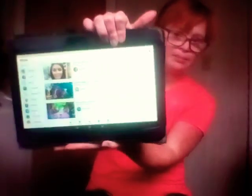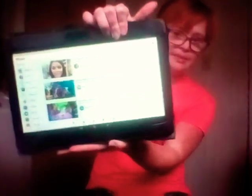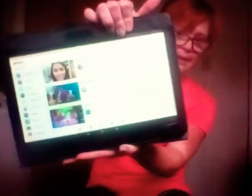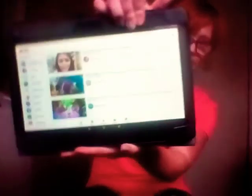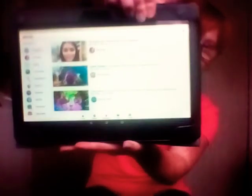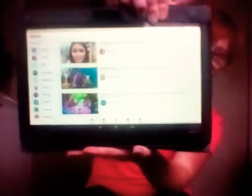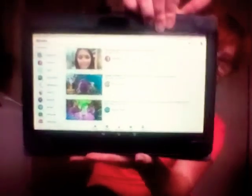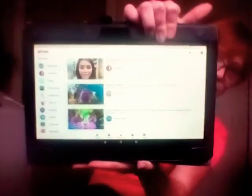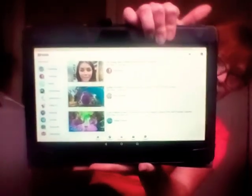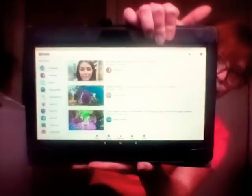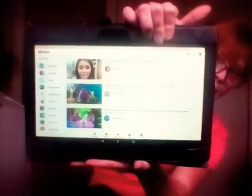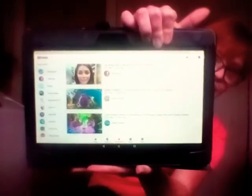Something I watch.